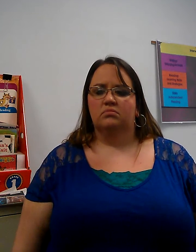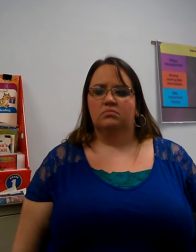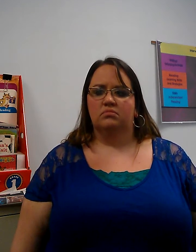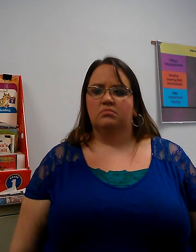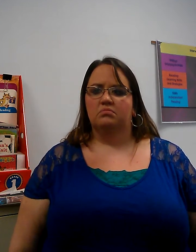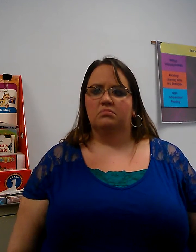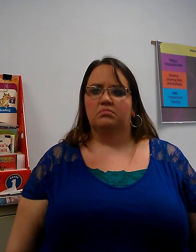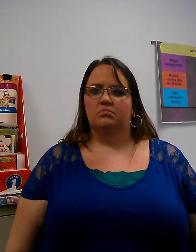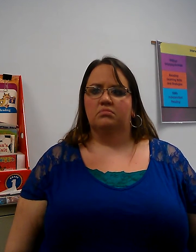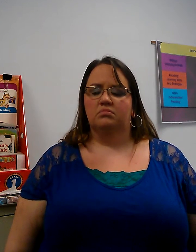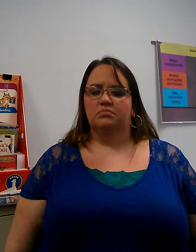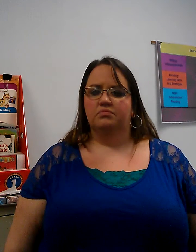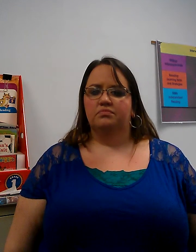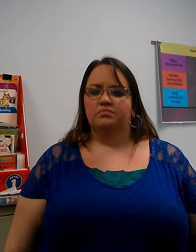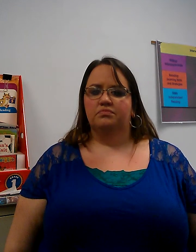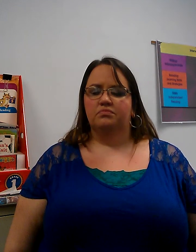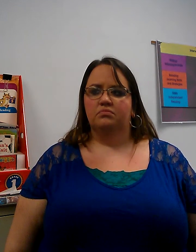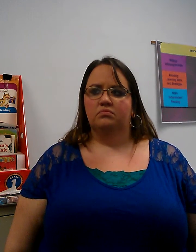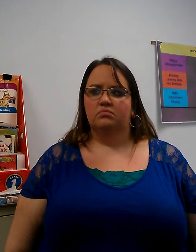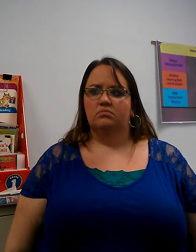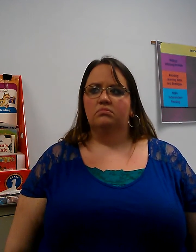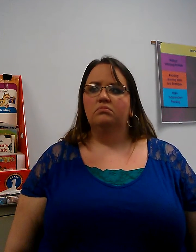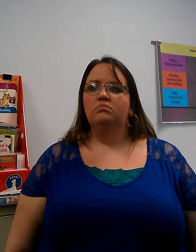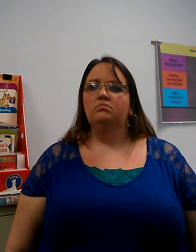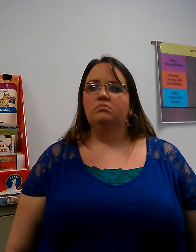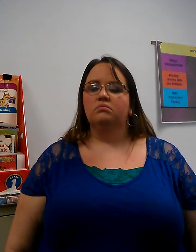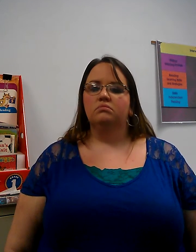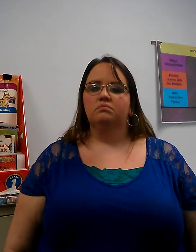of urban residents live in the central cities.